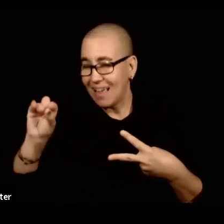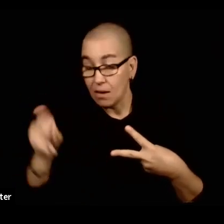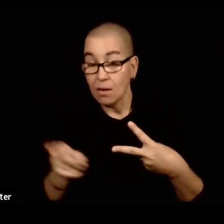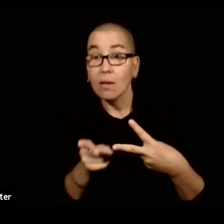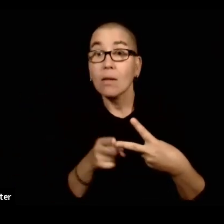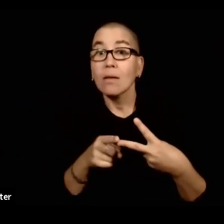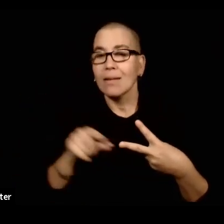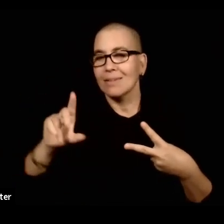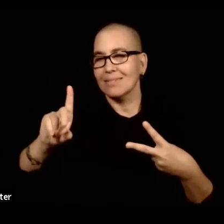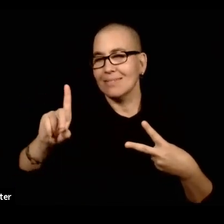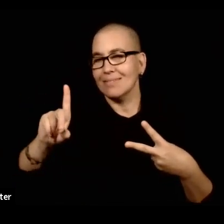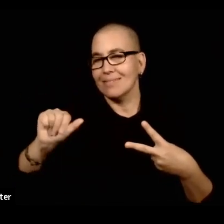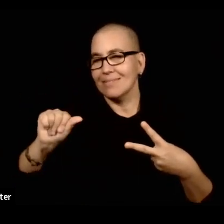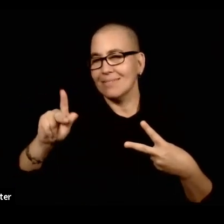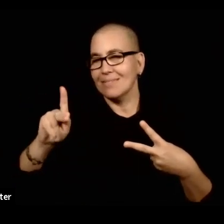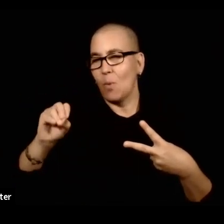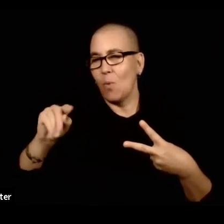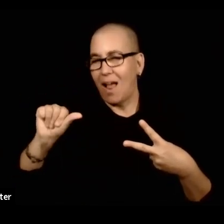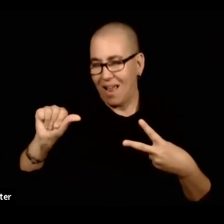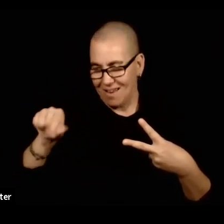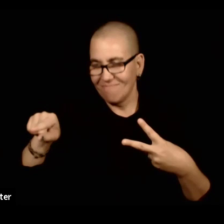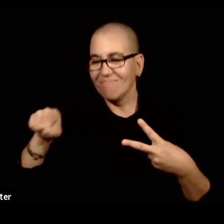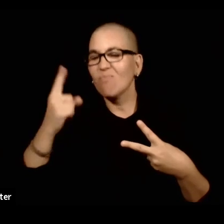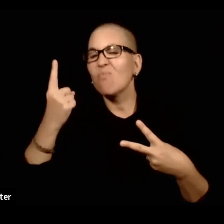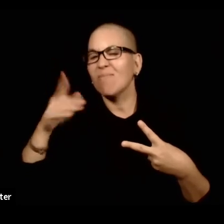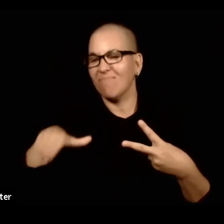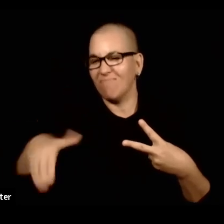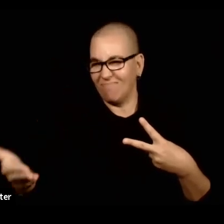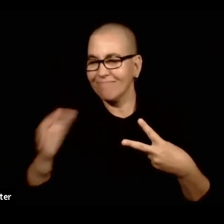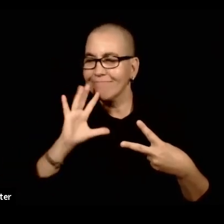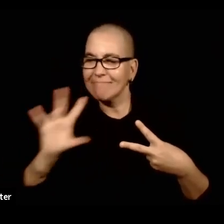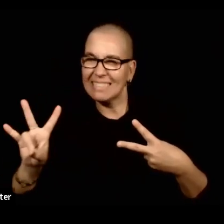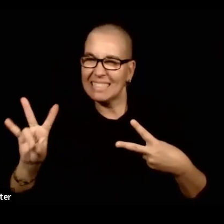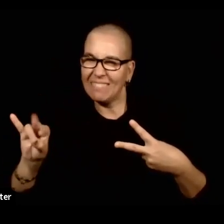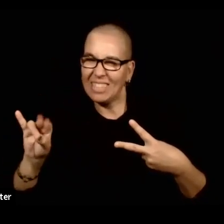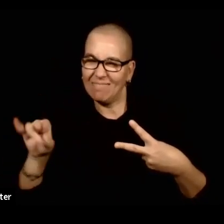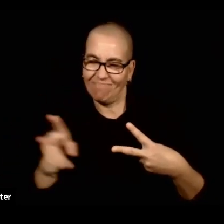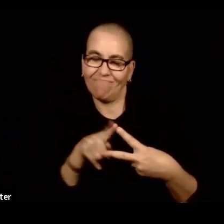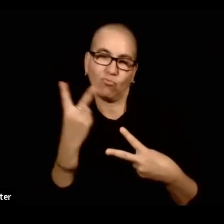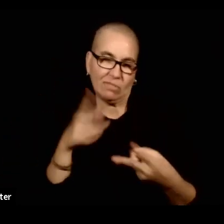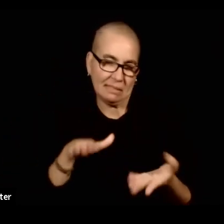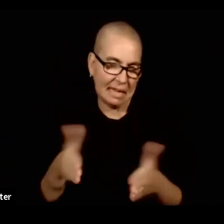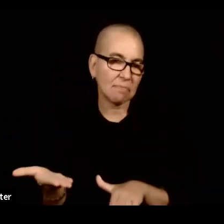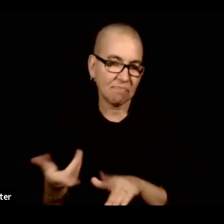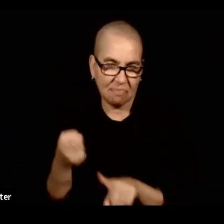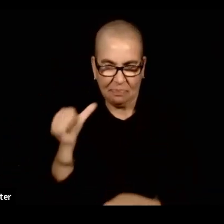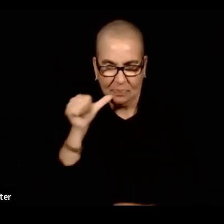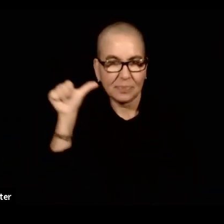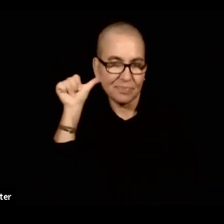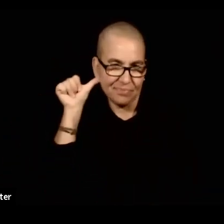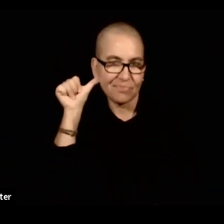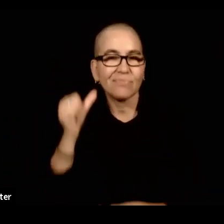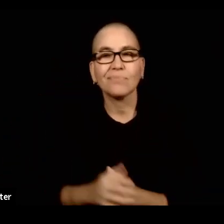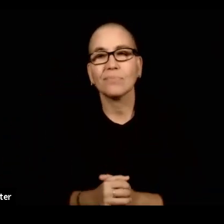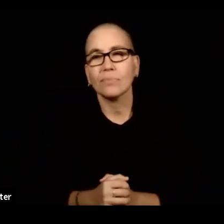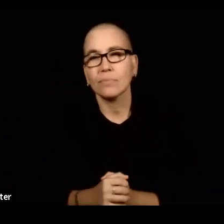care resident. I'd like to talk a little bit more today about compliance with executive